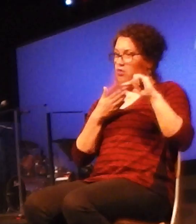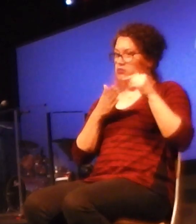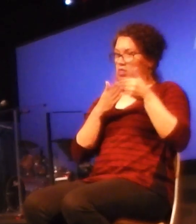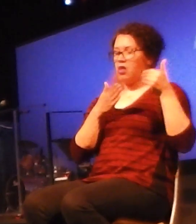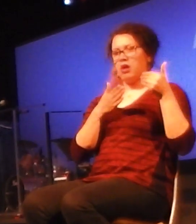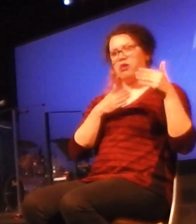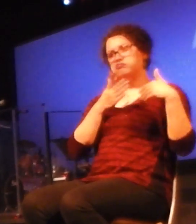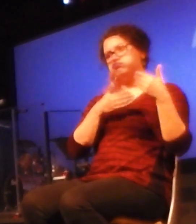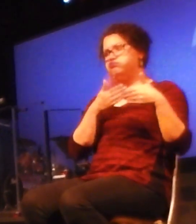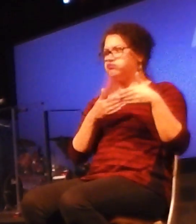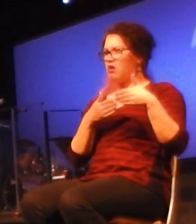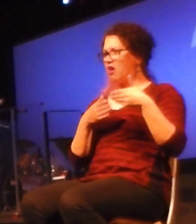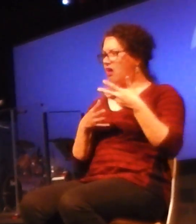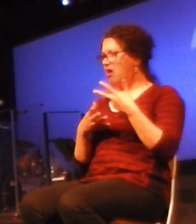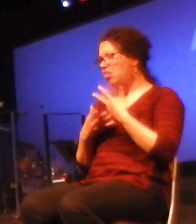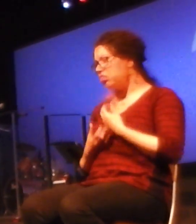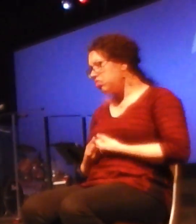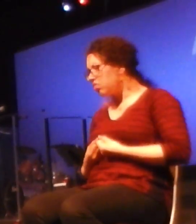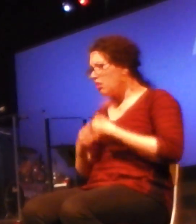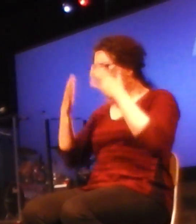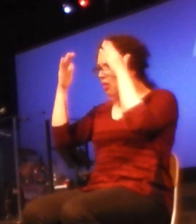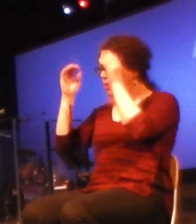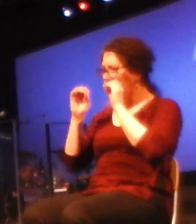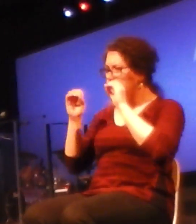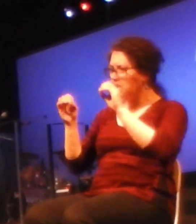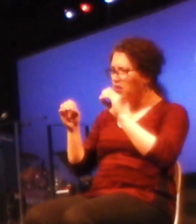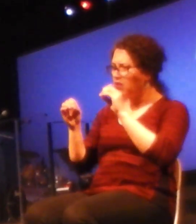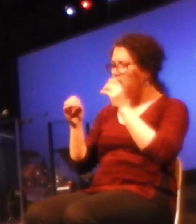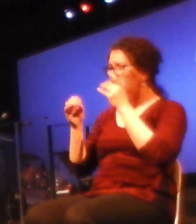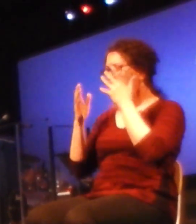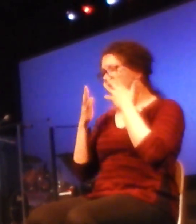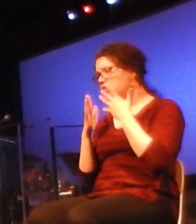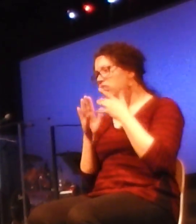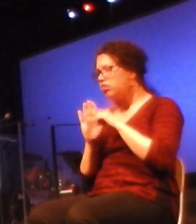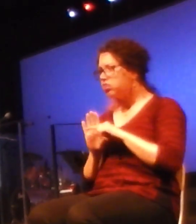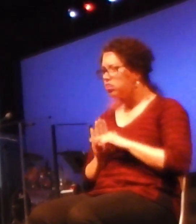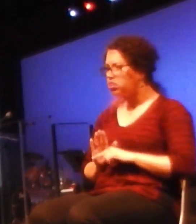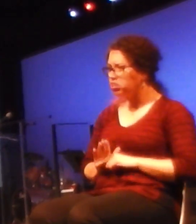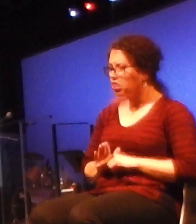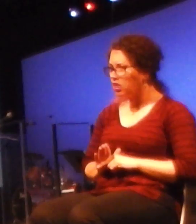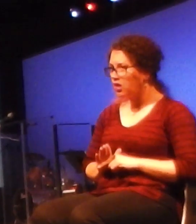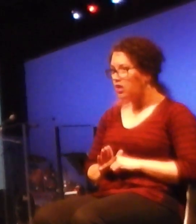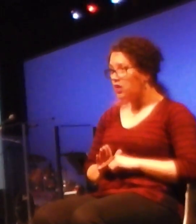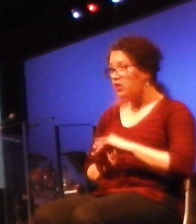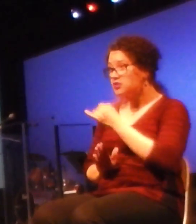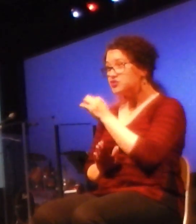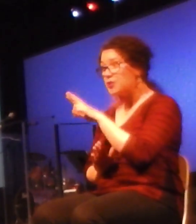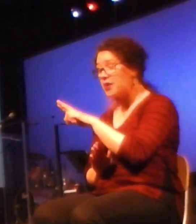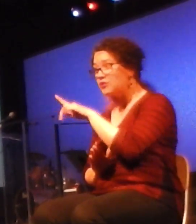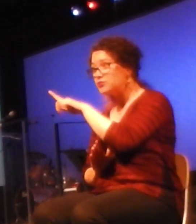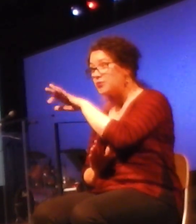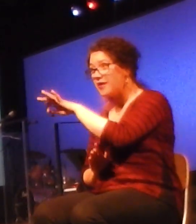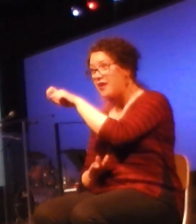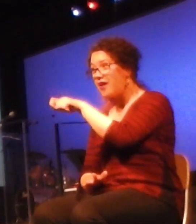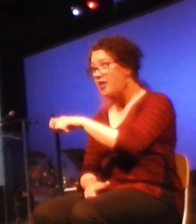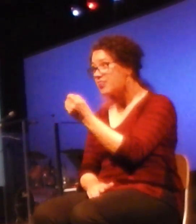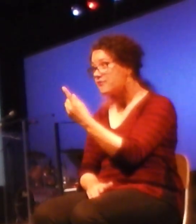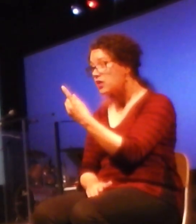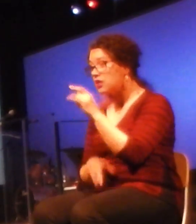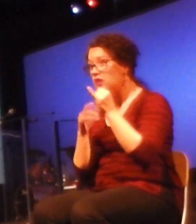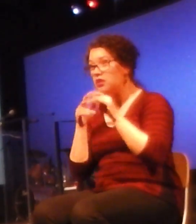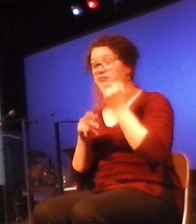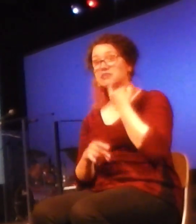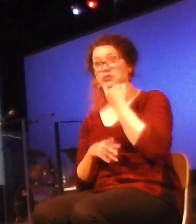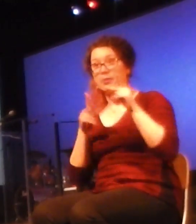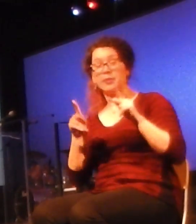complete hopelessness. And so Jeremiah 29:11 hits, and the Israelites are like, yes! Like, we've got hope! This